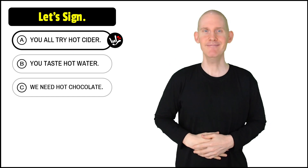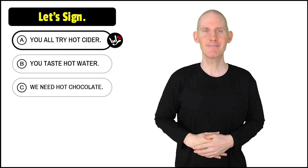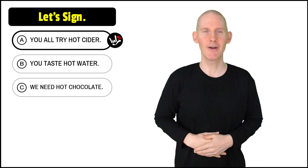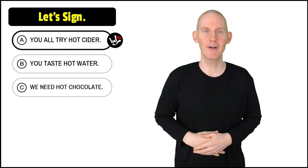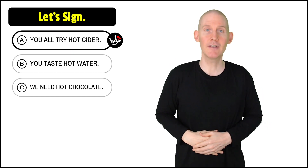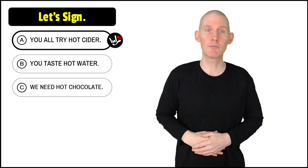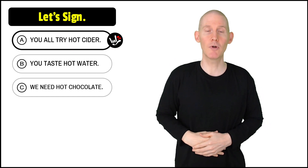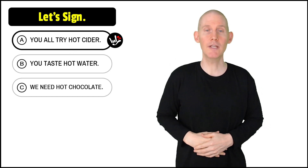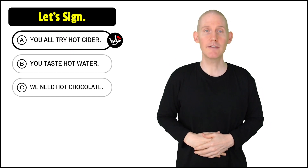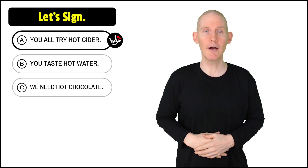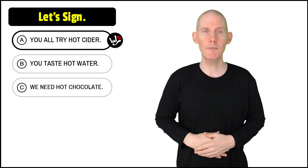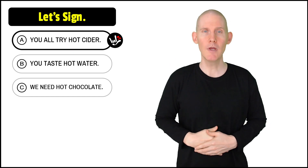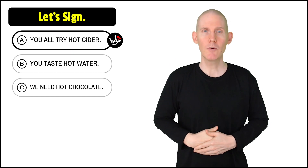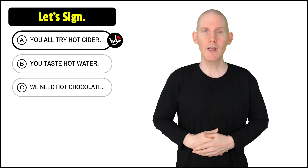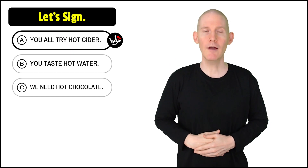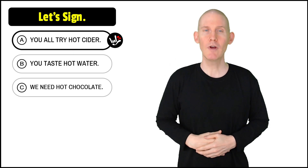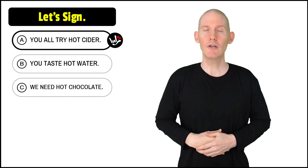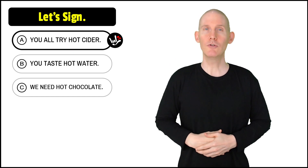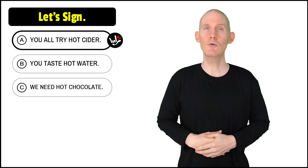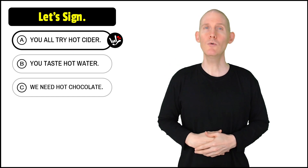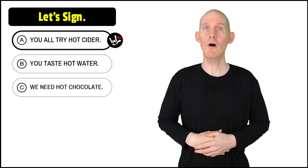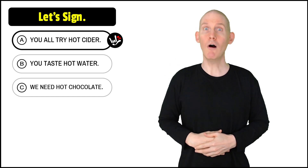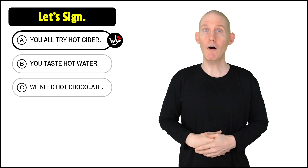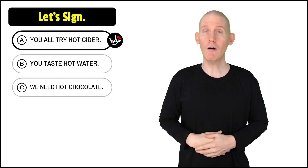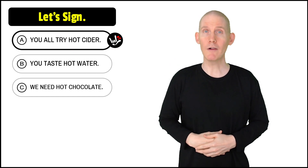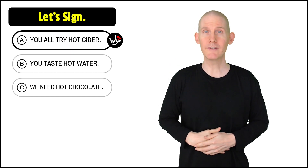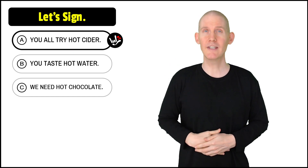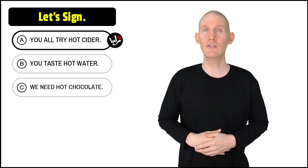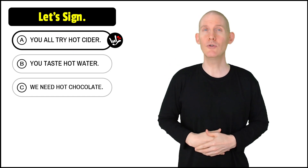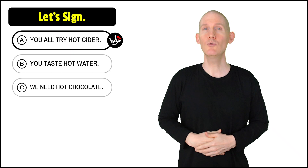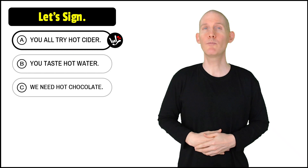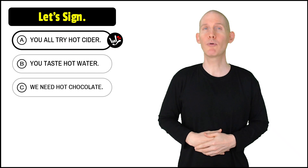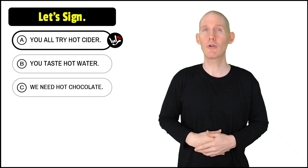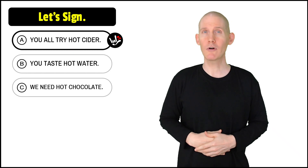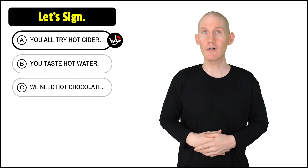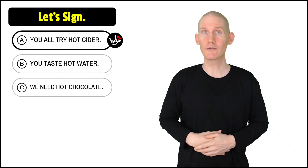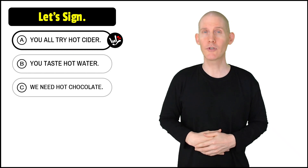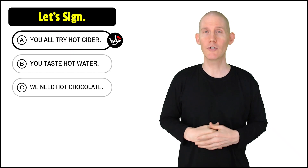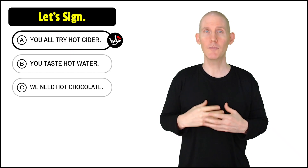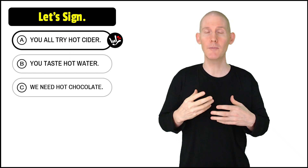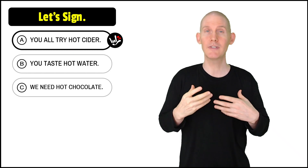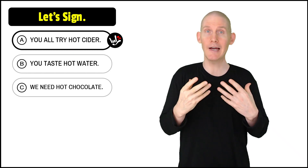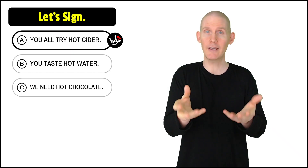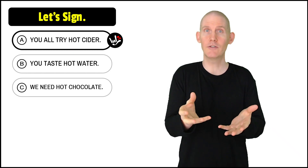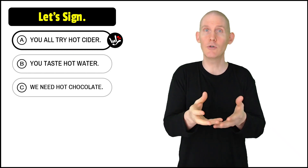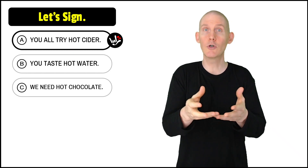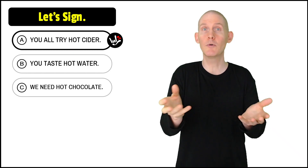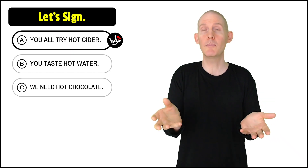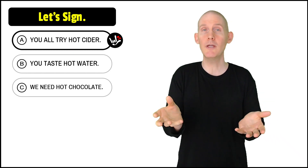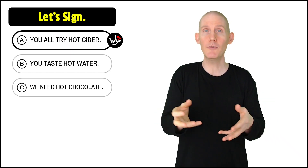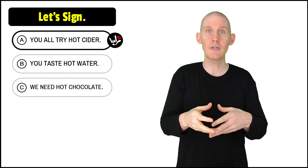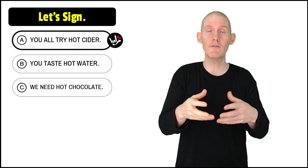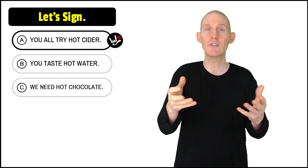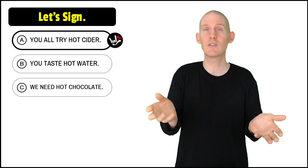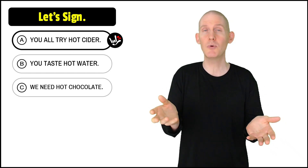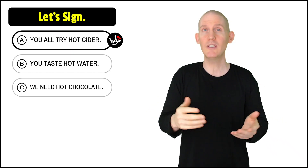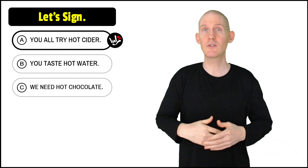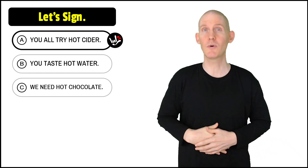All right, let's break it down. We have you all, as in you plural. So you might be talking to a group of people, giving a speech,